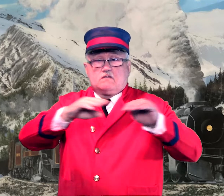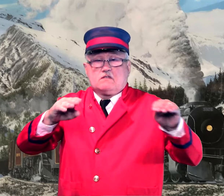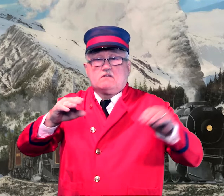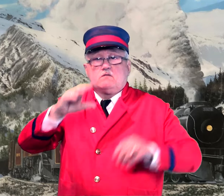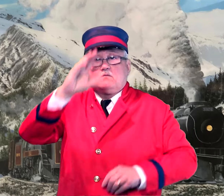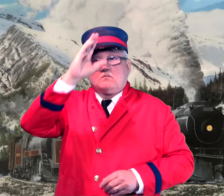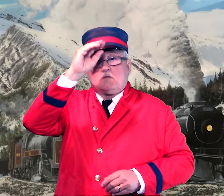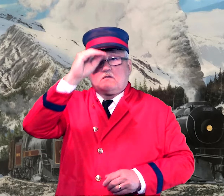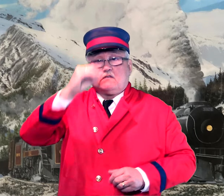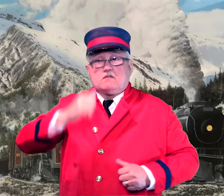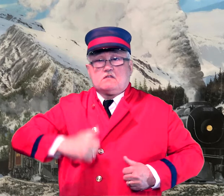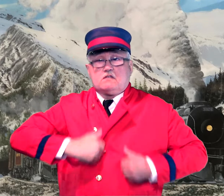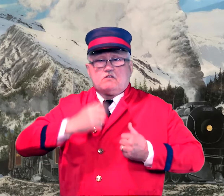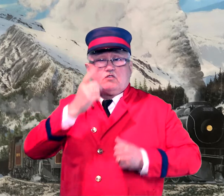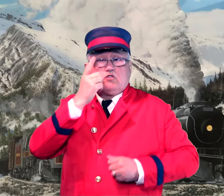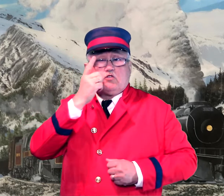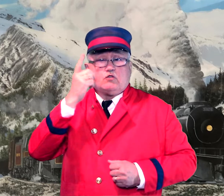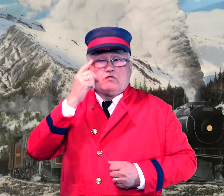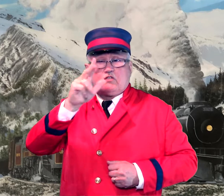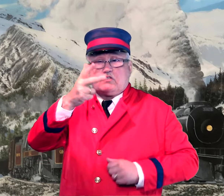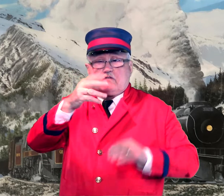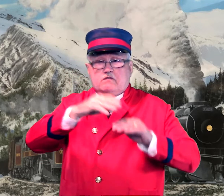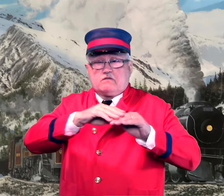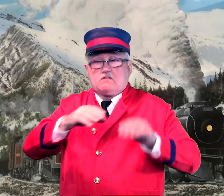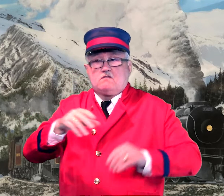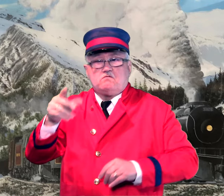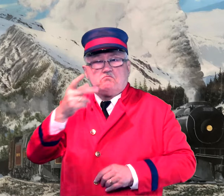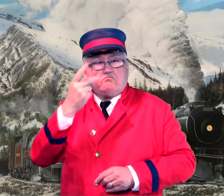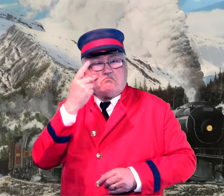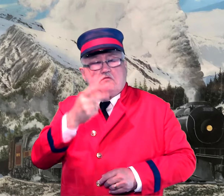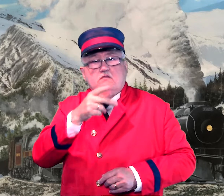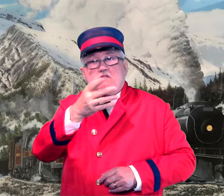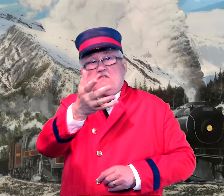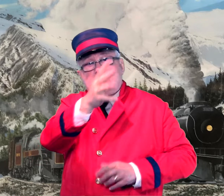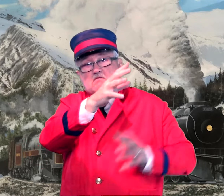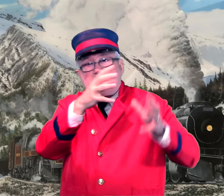third floor of the MSD building, which housed the boys' dormitory.